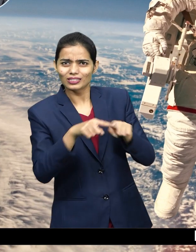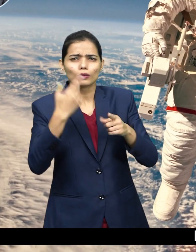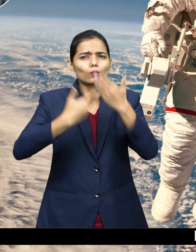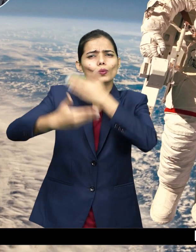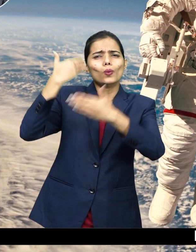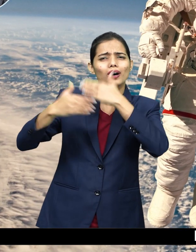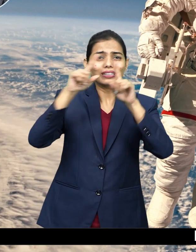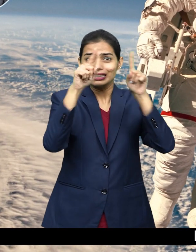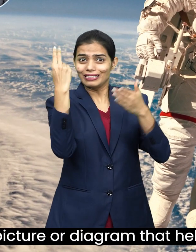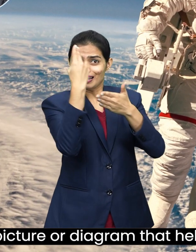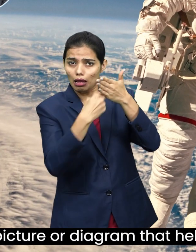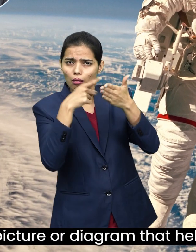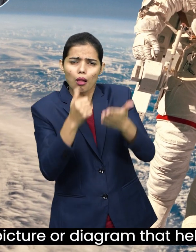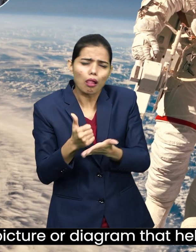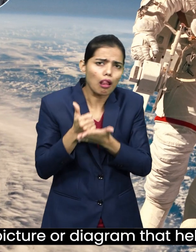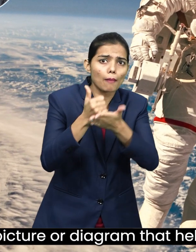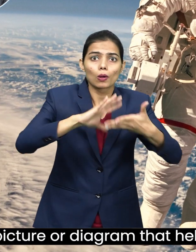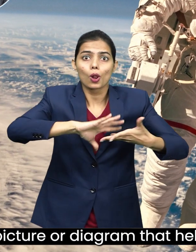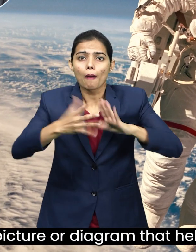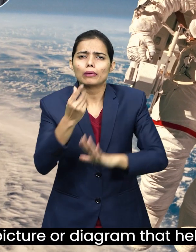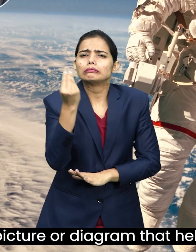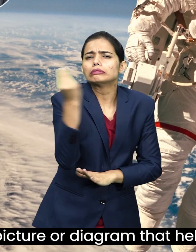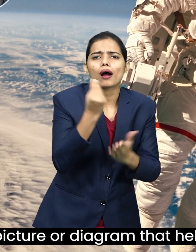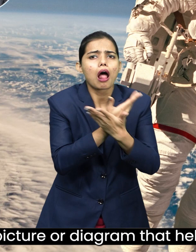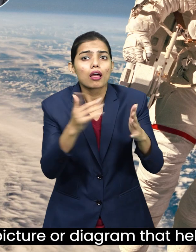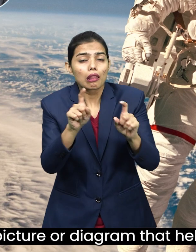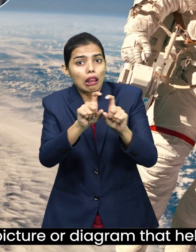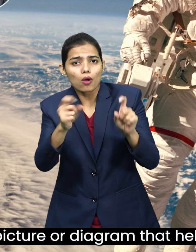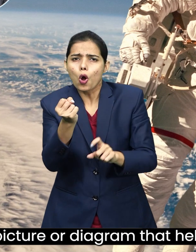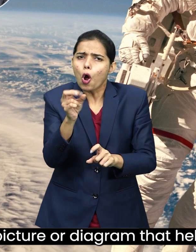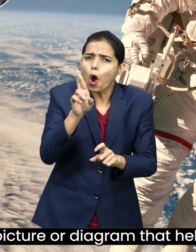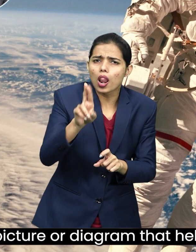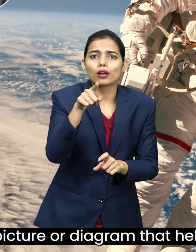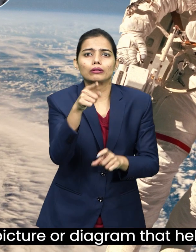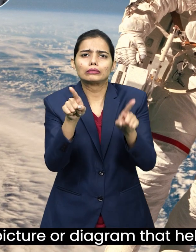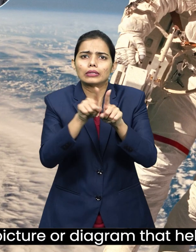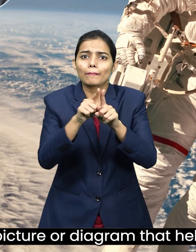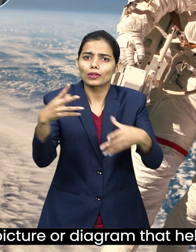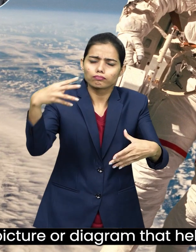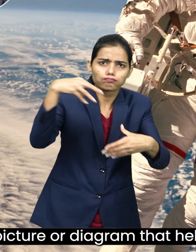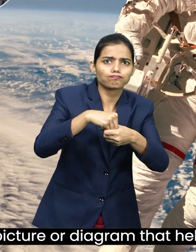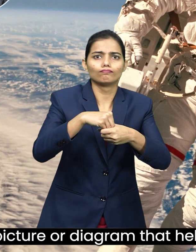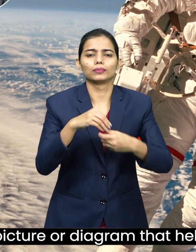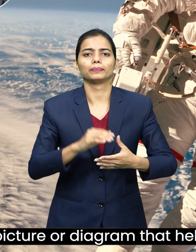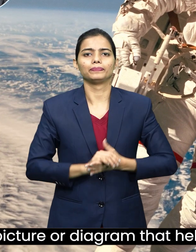Illustration. A picture or diagram that helps make something clear or attractive.